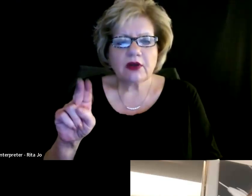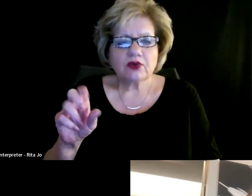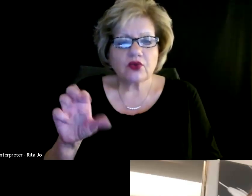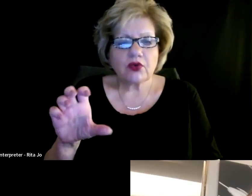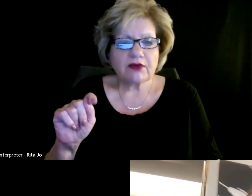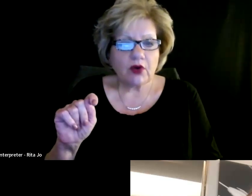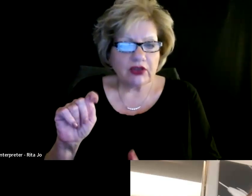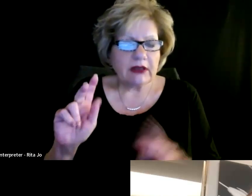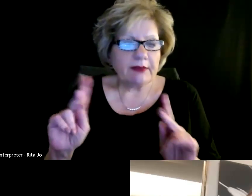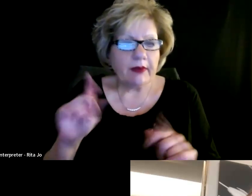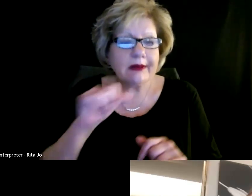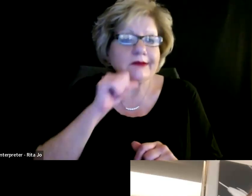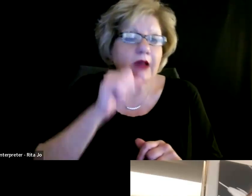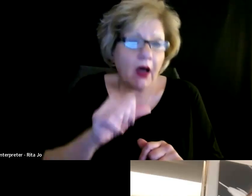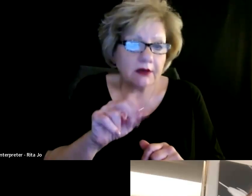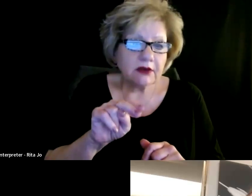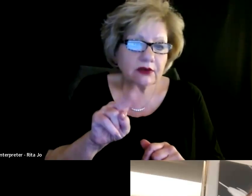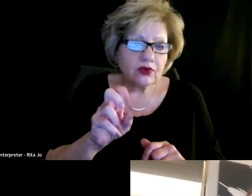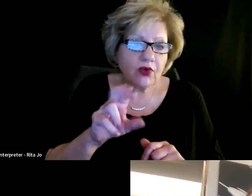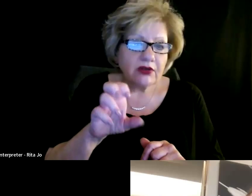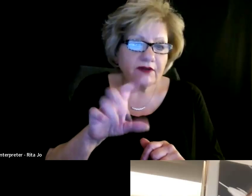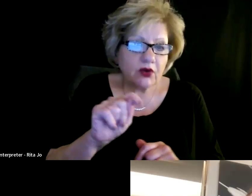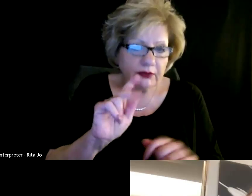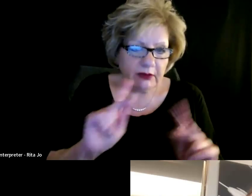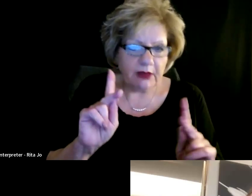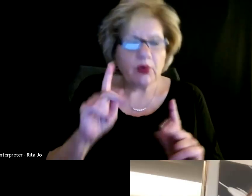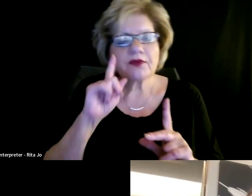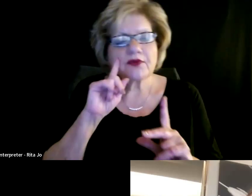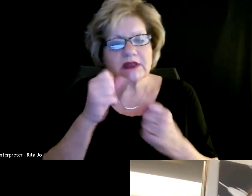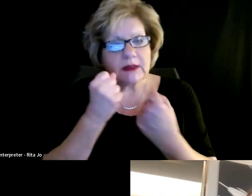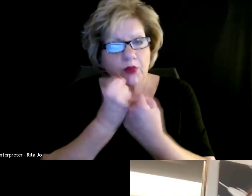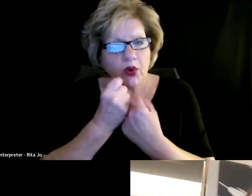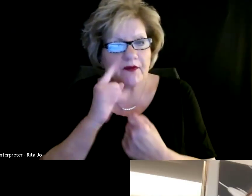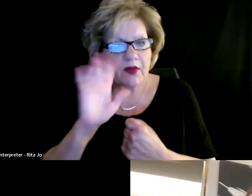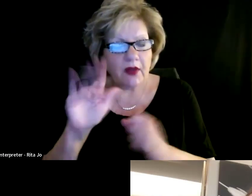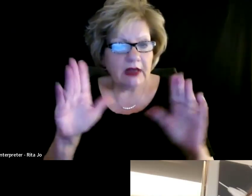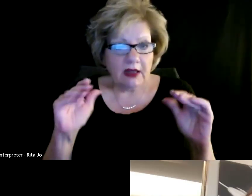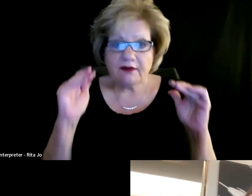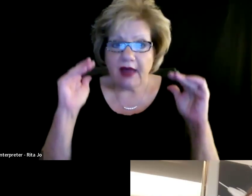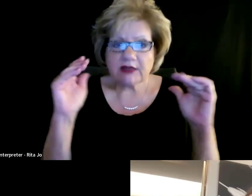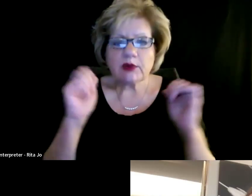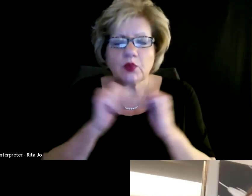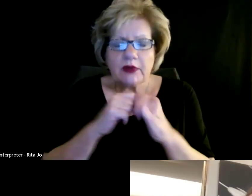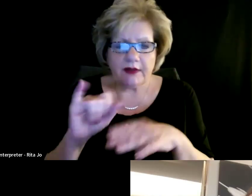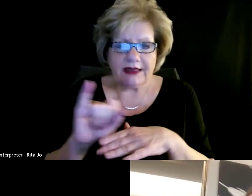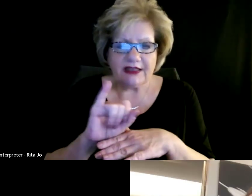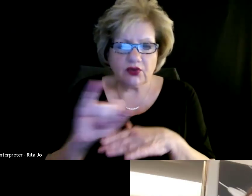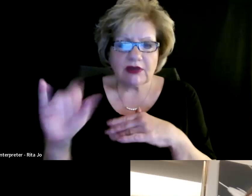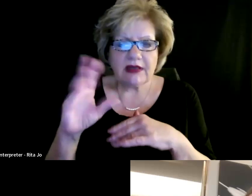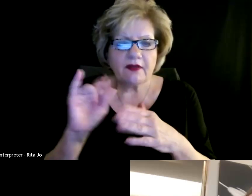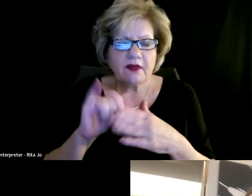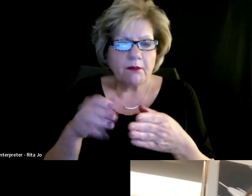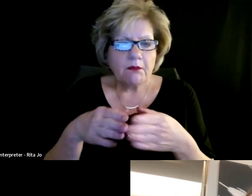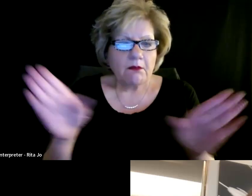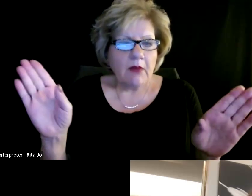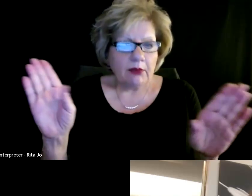people in this space, with supports for their advancement, you know, in industry and the public sector, as